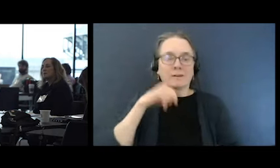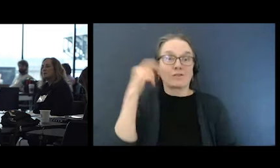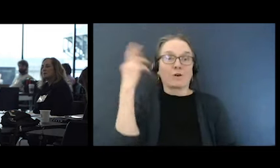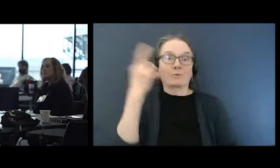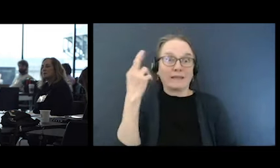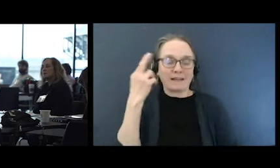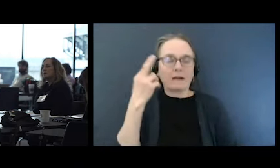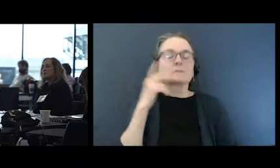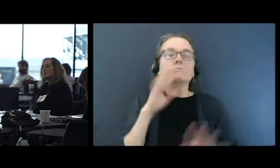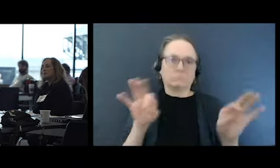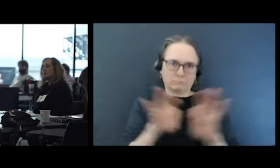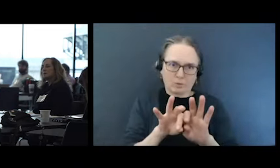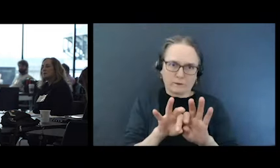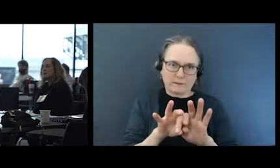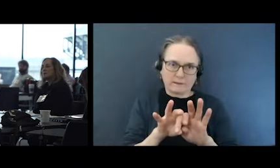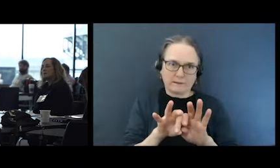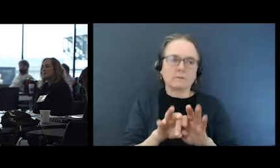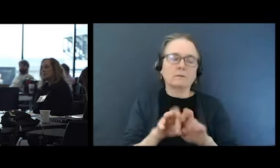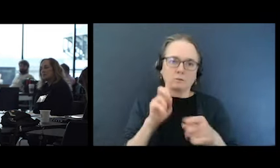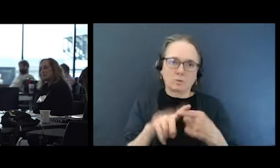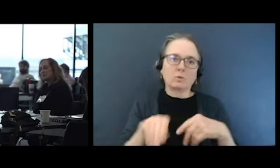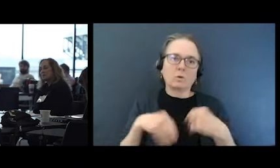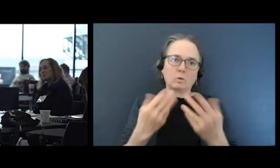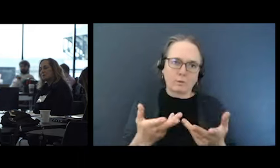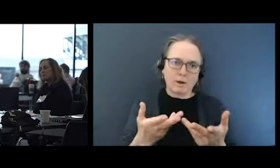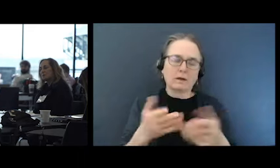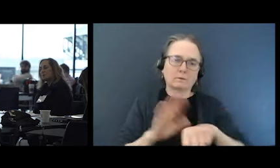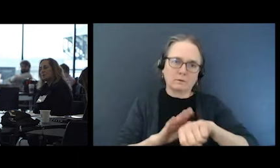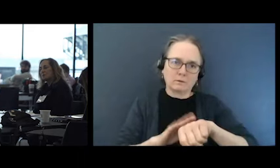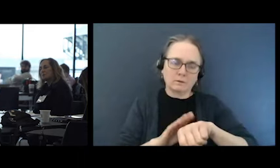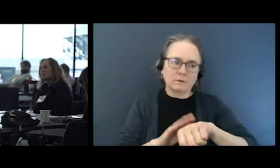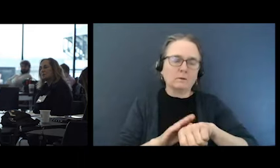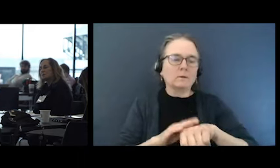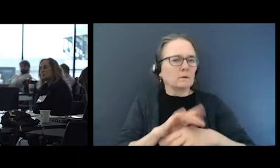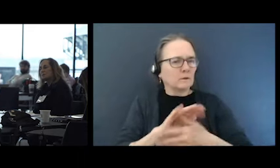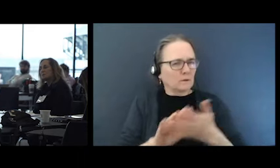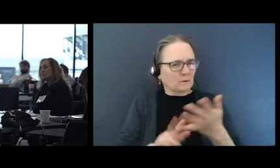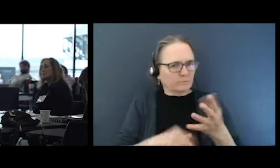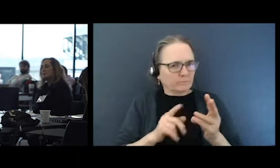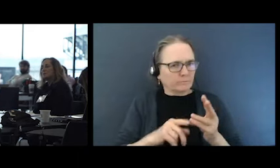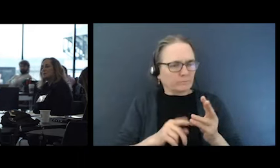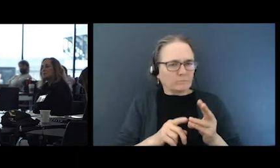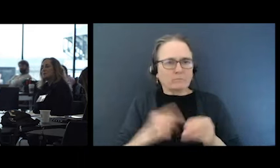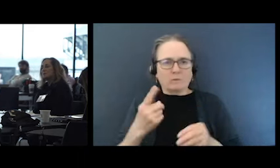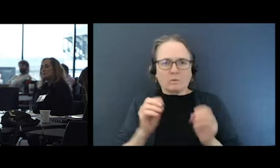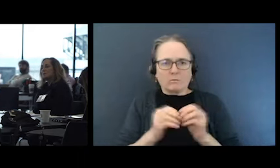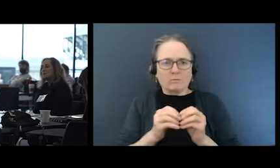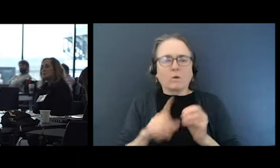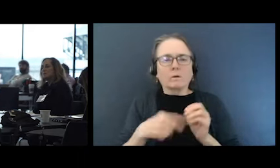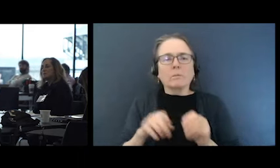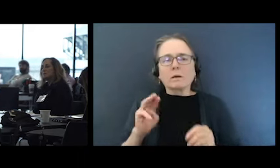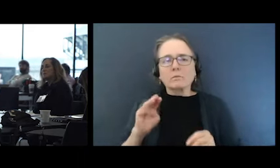and one more point talking about the micro-mobility that was brought up a while ago. Sorry for going way back, but